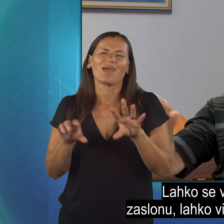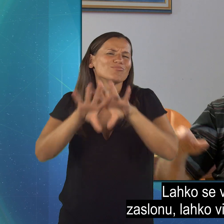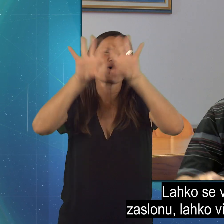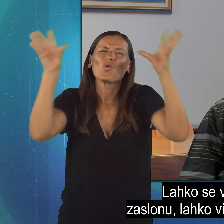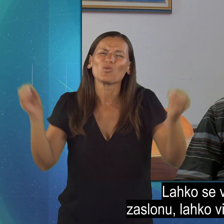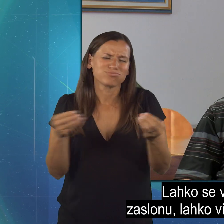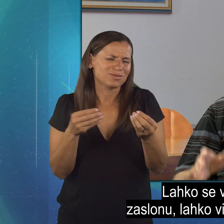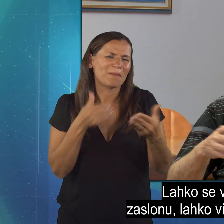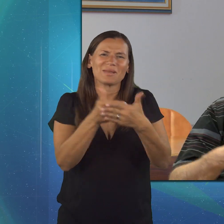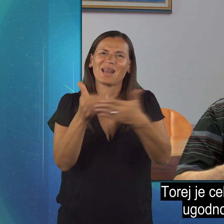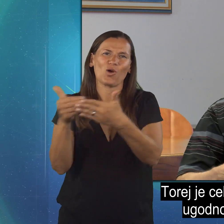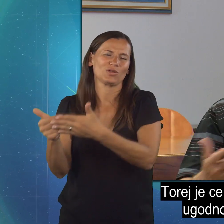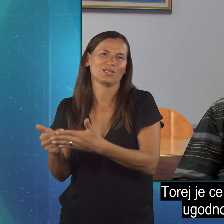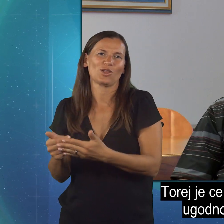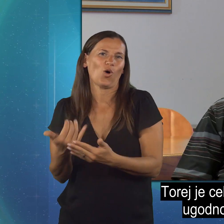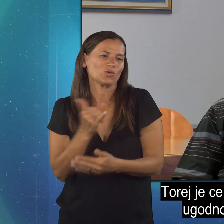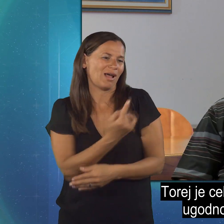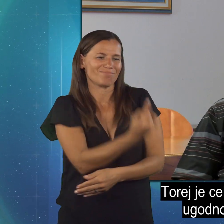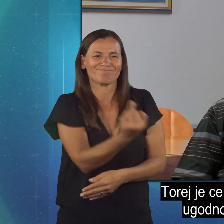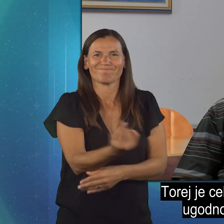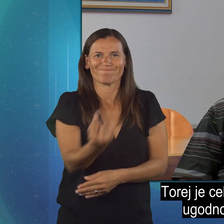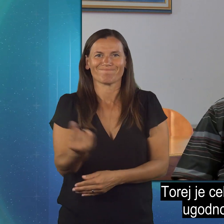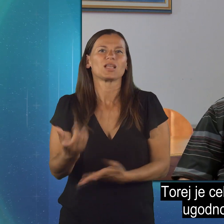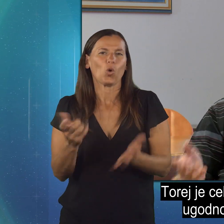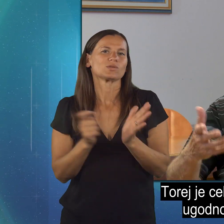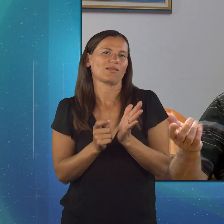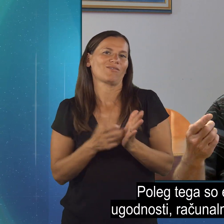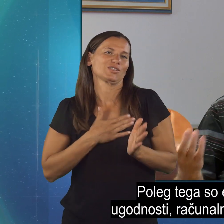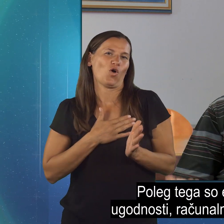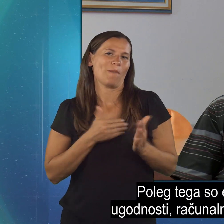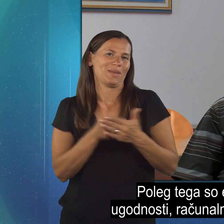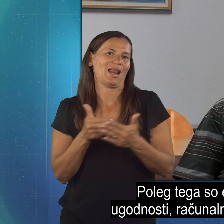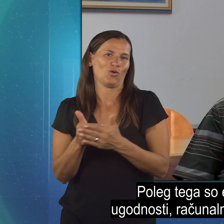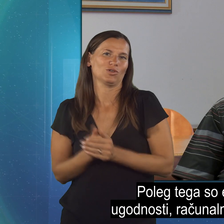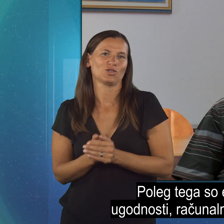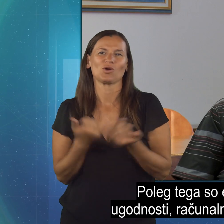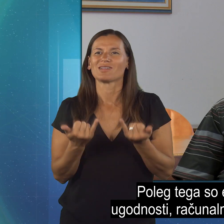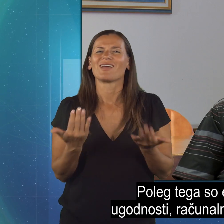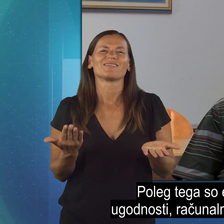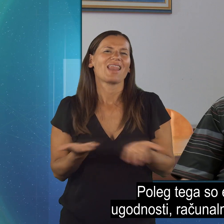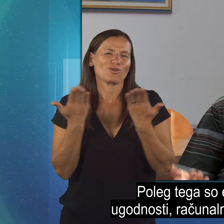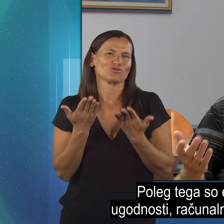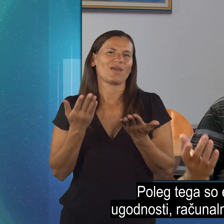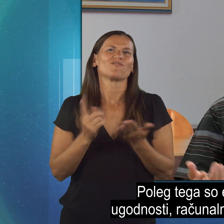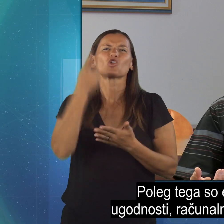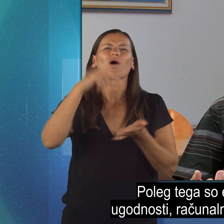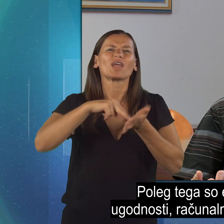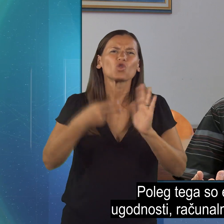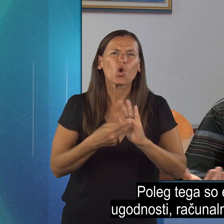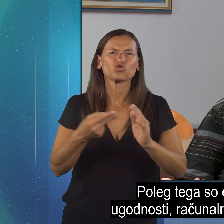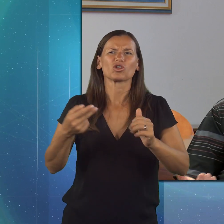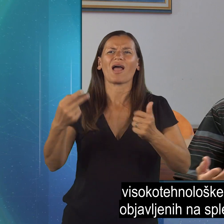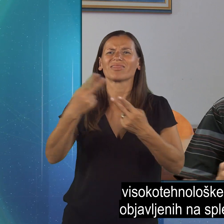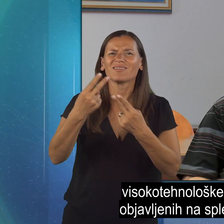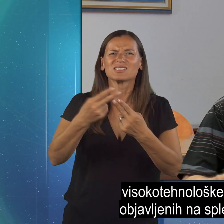you can see the students. So there are a whole range of accommodations. Additionally, there are electronic accommodations, computer